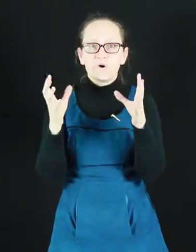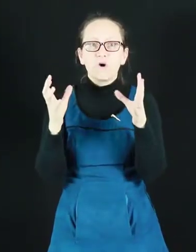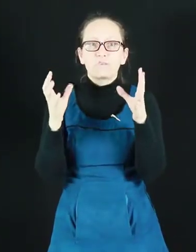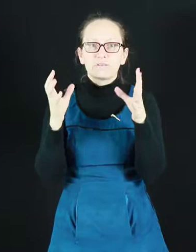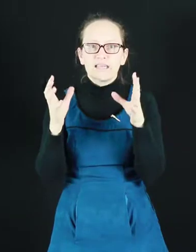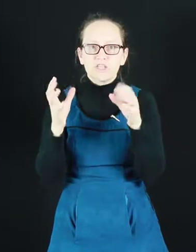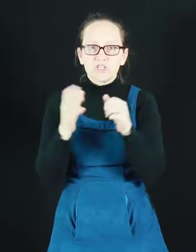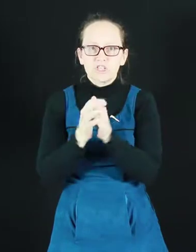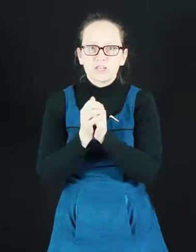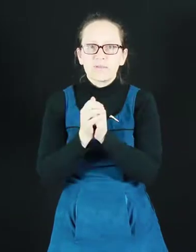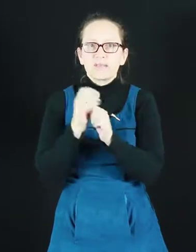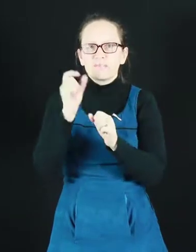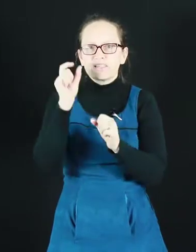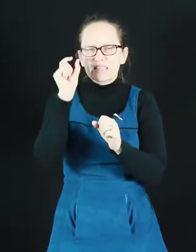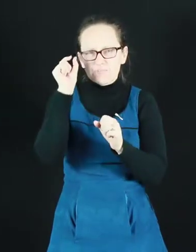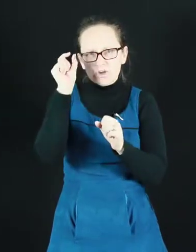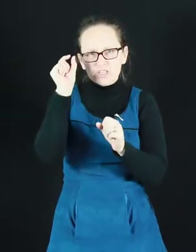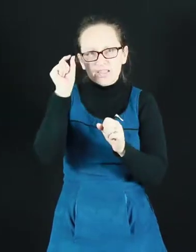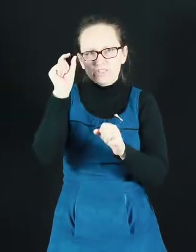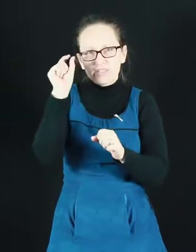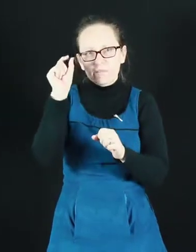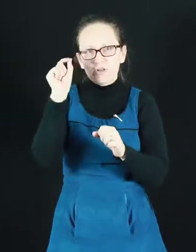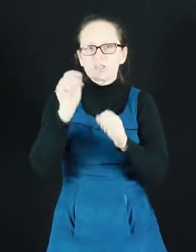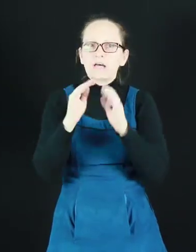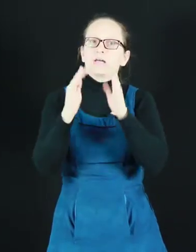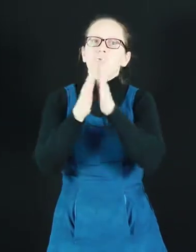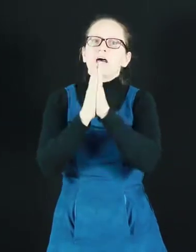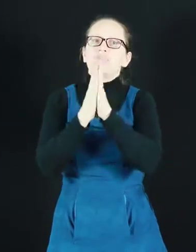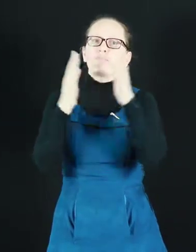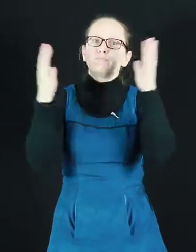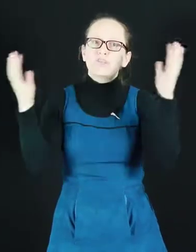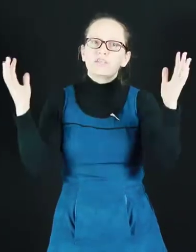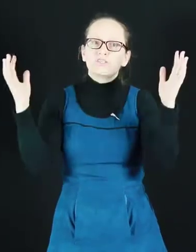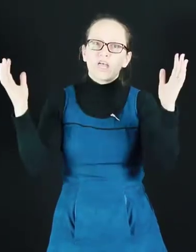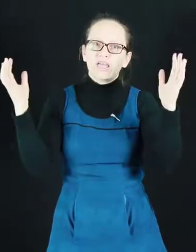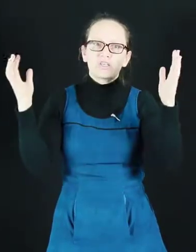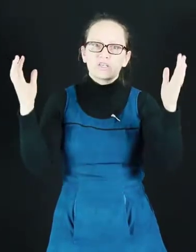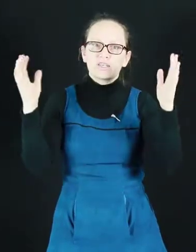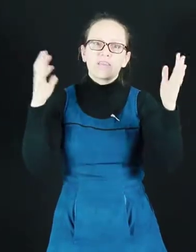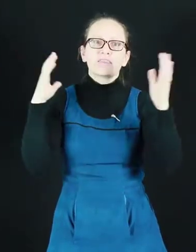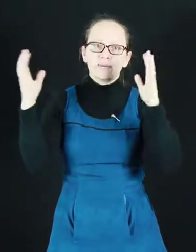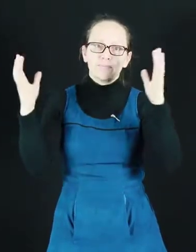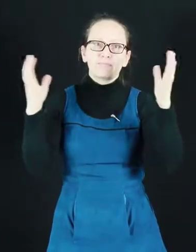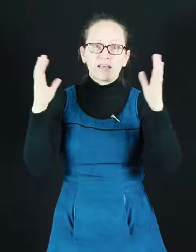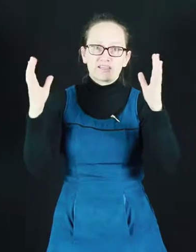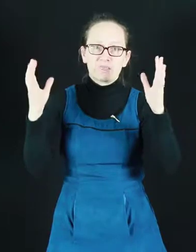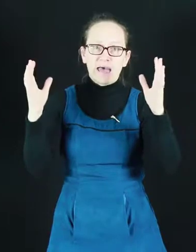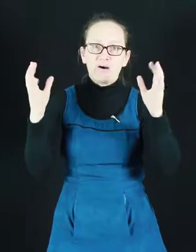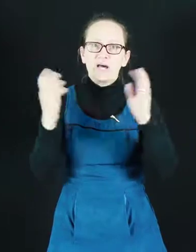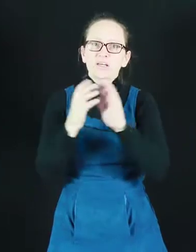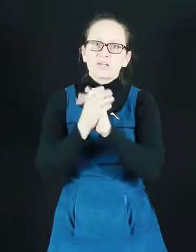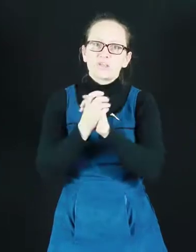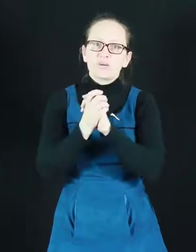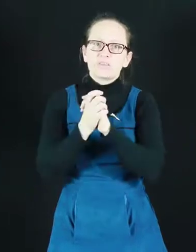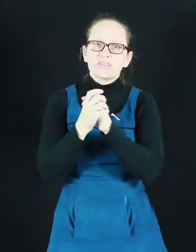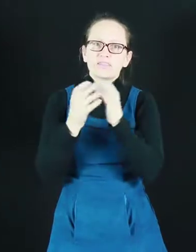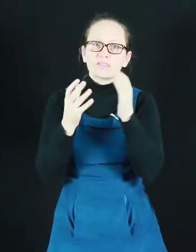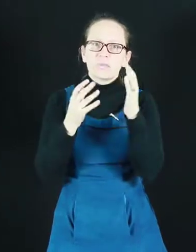4 relationship, means a small change in temperature will have a big change in the amount of power. So this is